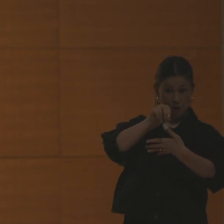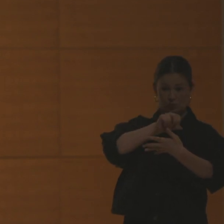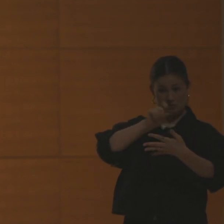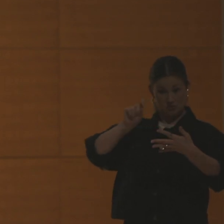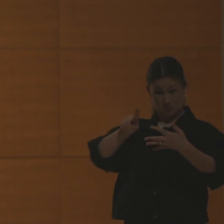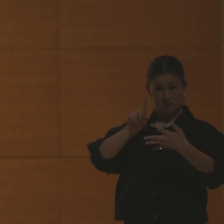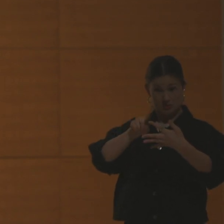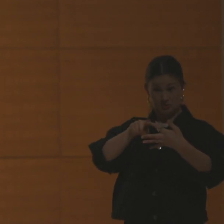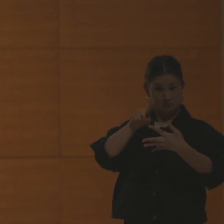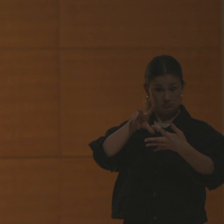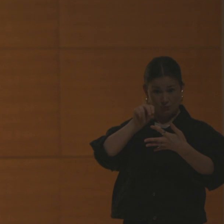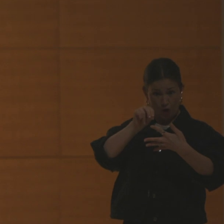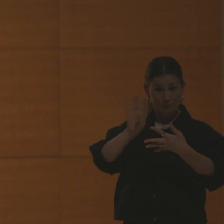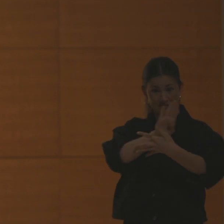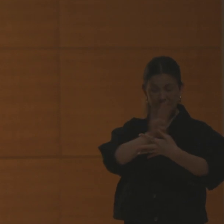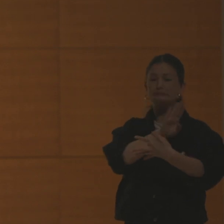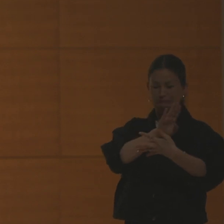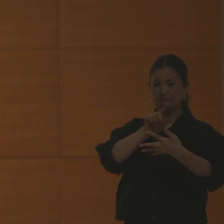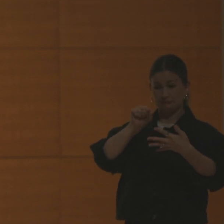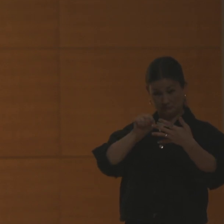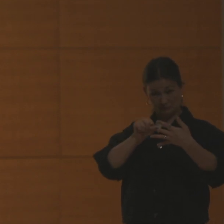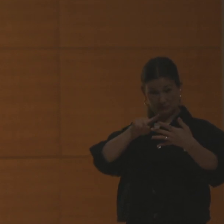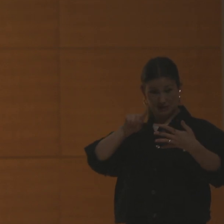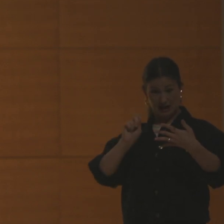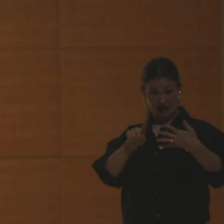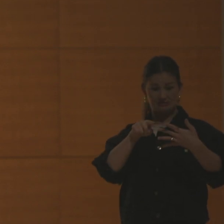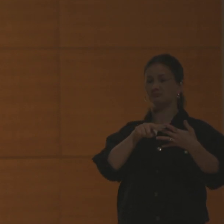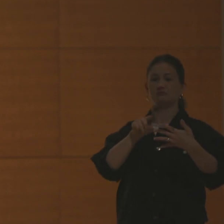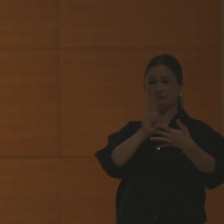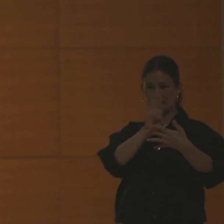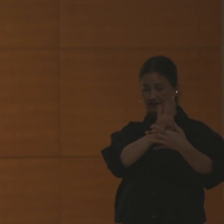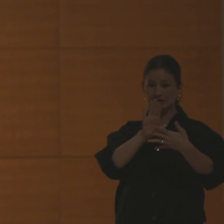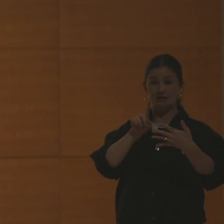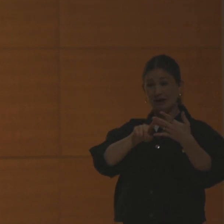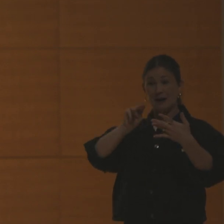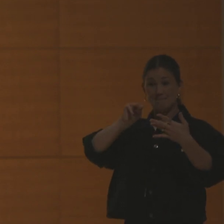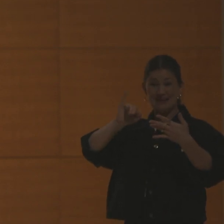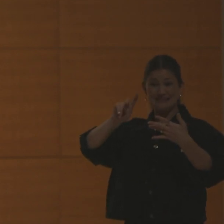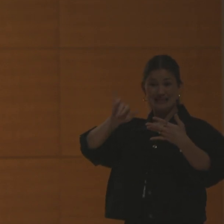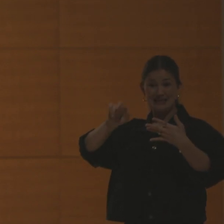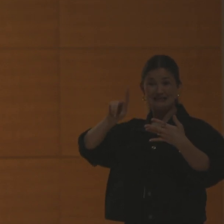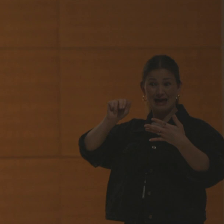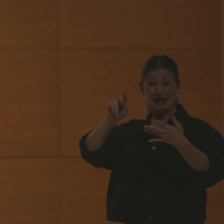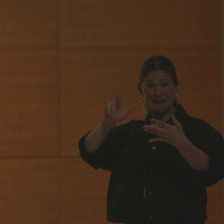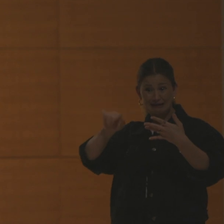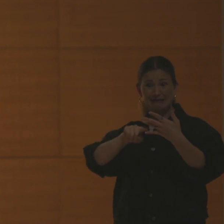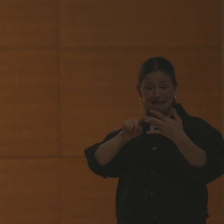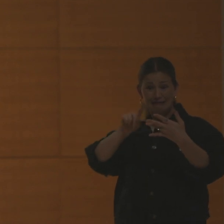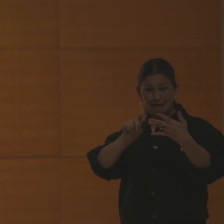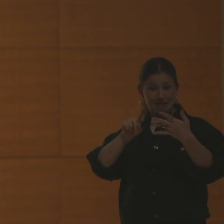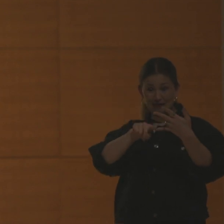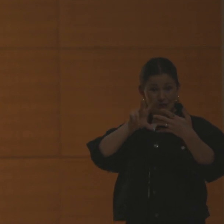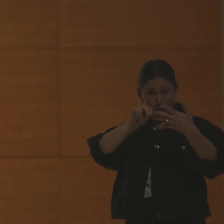Hasan Minhaj. He was busy. Then they went to Riz Ahmed. He's making movies. Then they went to Mindy Kaling. She said no. Then they went to Fareed